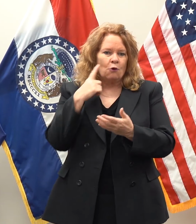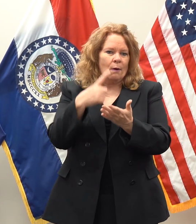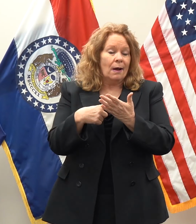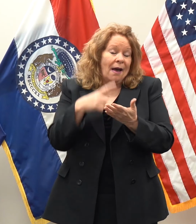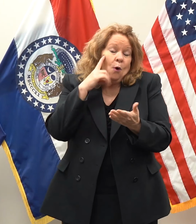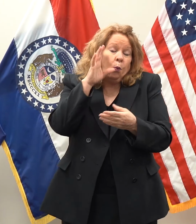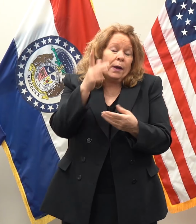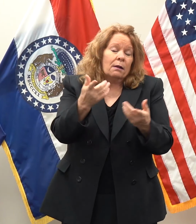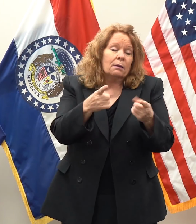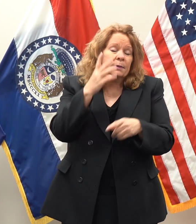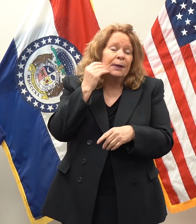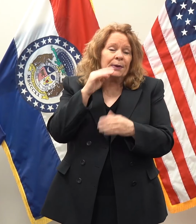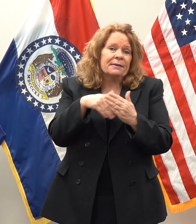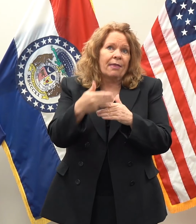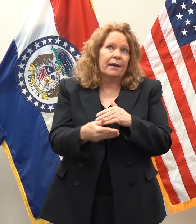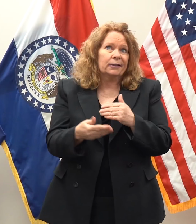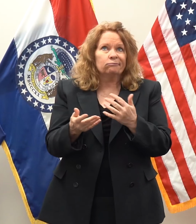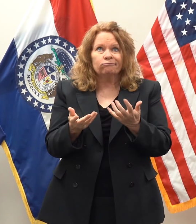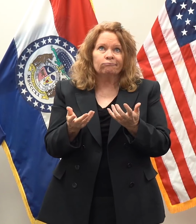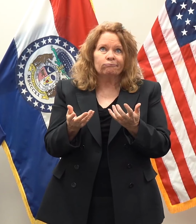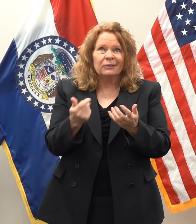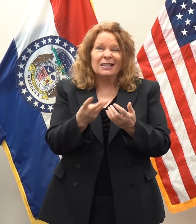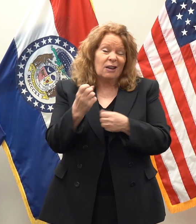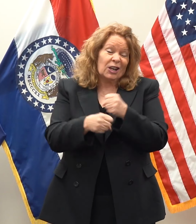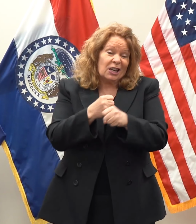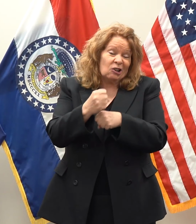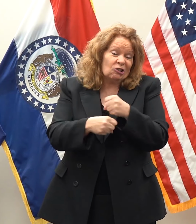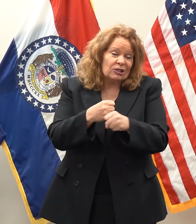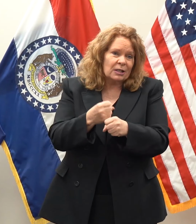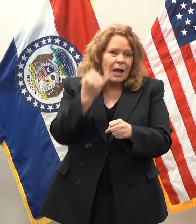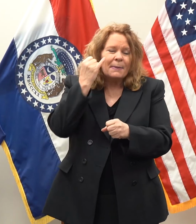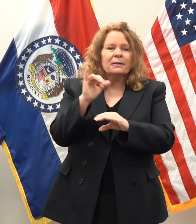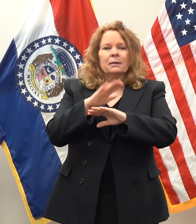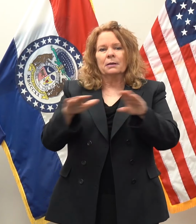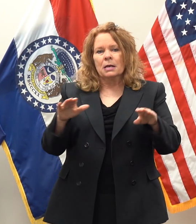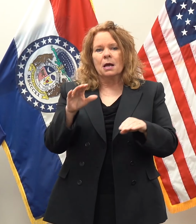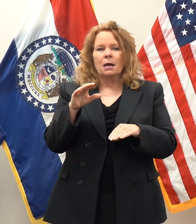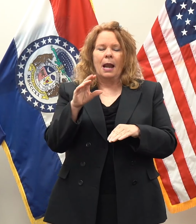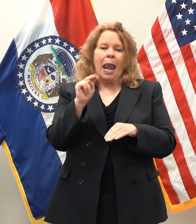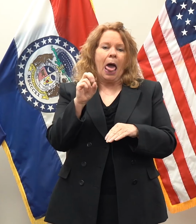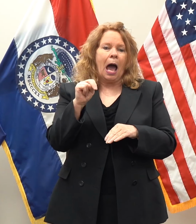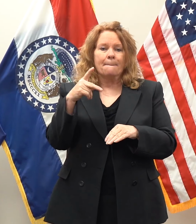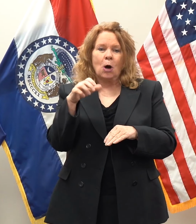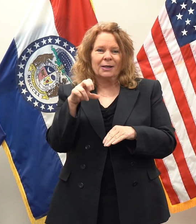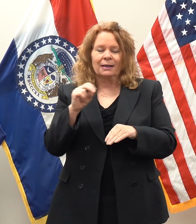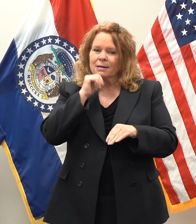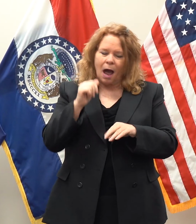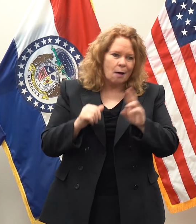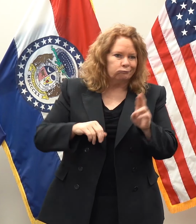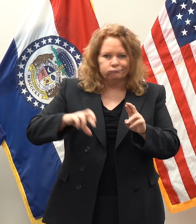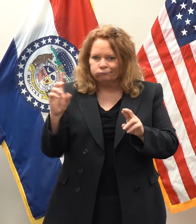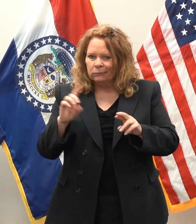discussion we'll have over the next several years. I imagine nonpartisan elections in the state, nonpartisan elections in the